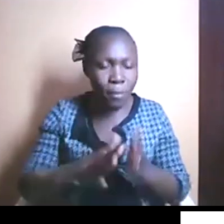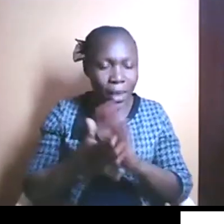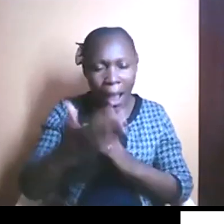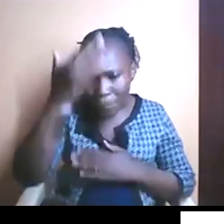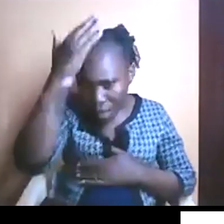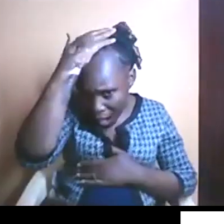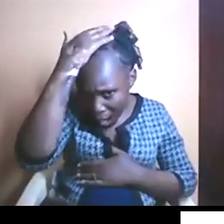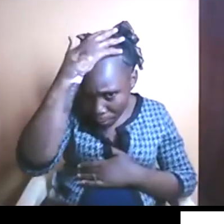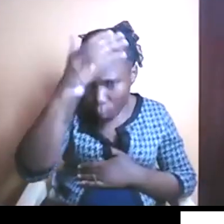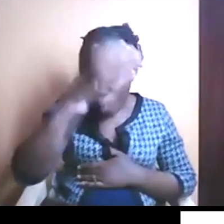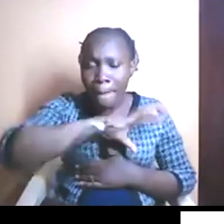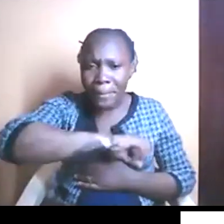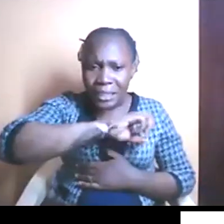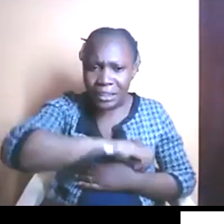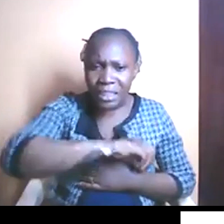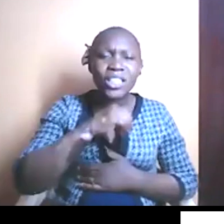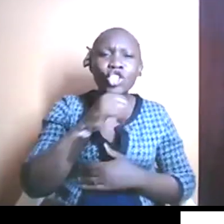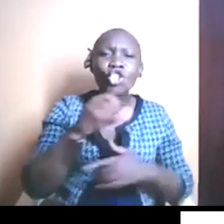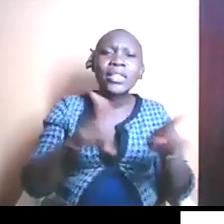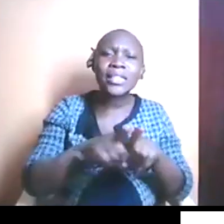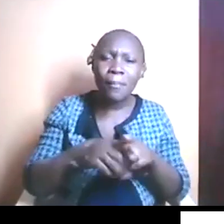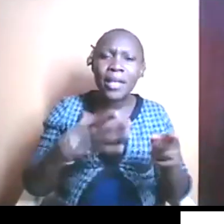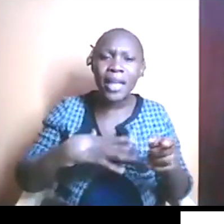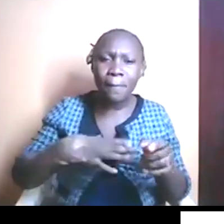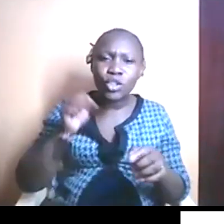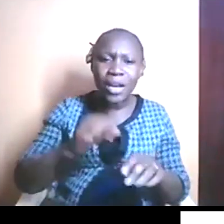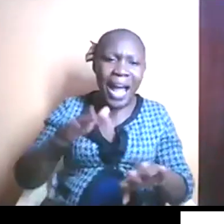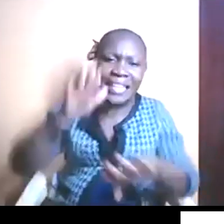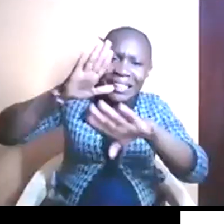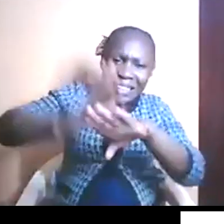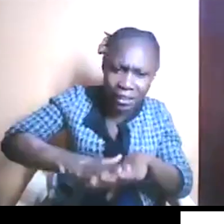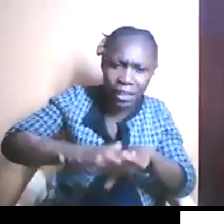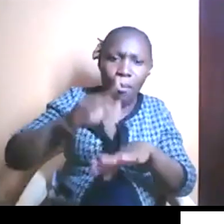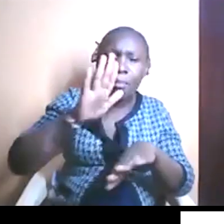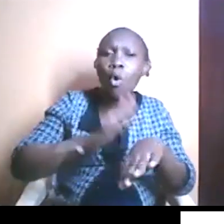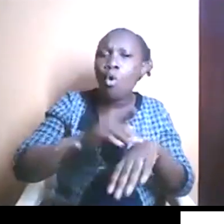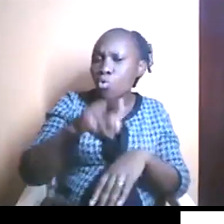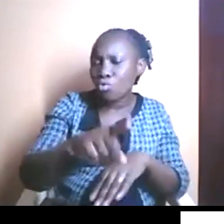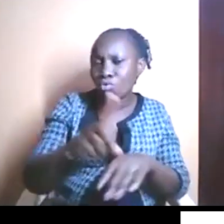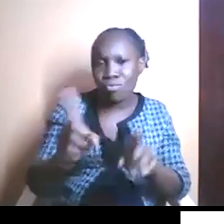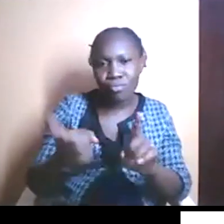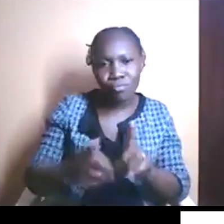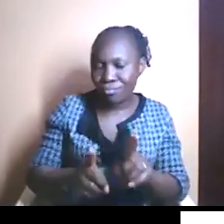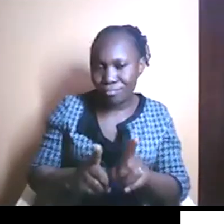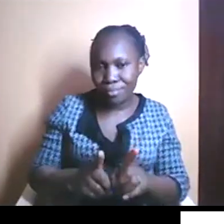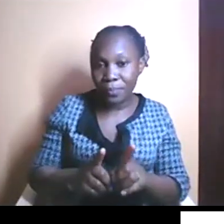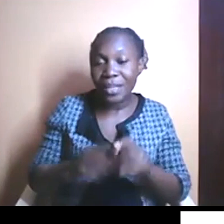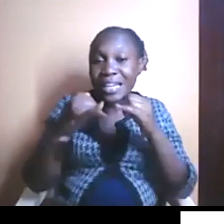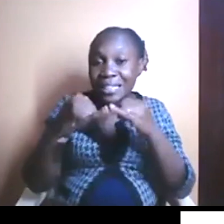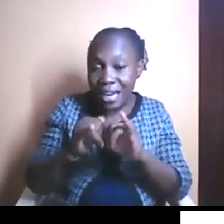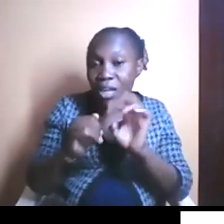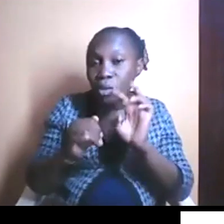as being a doormat and being passive, all right? So you want to begin to see what you can